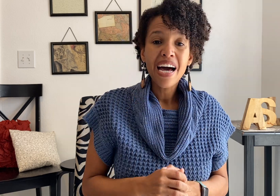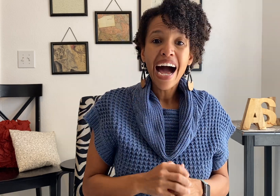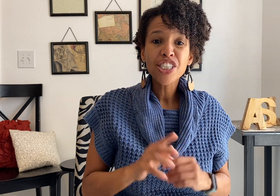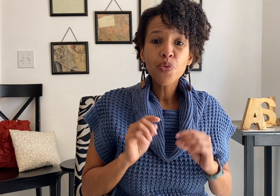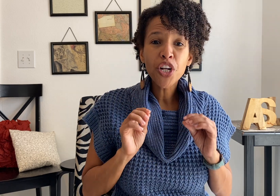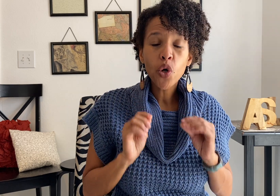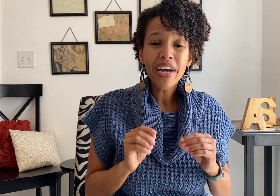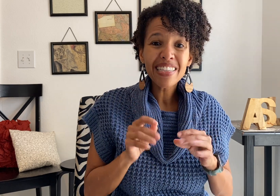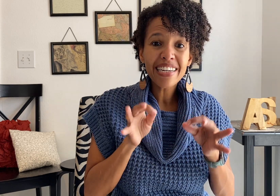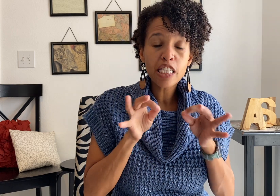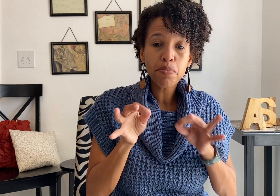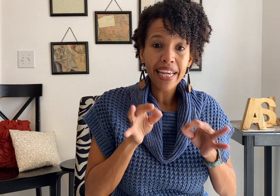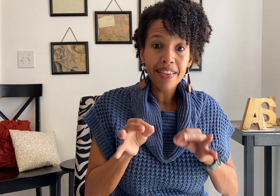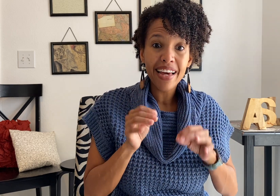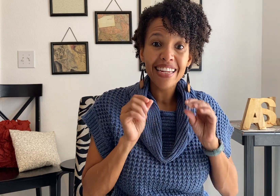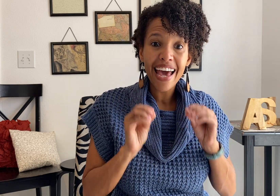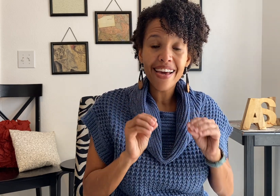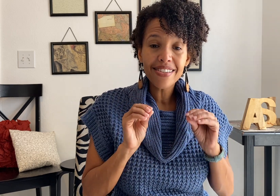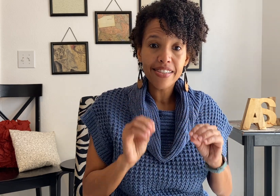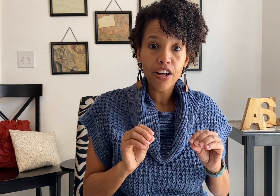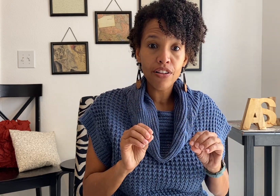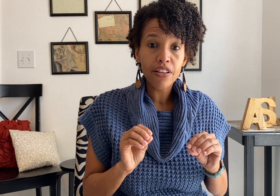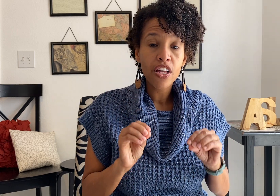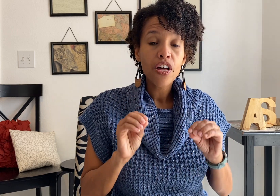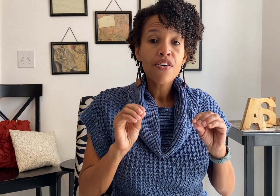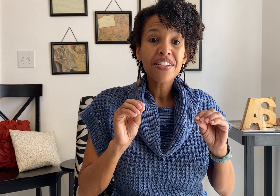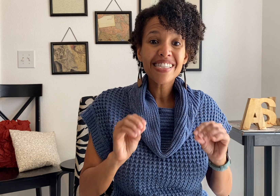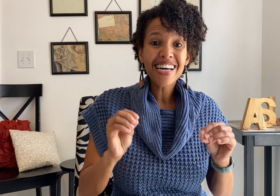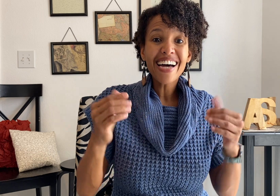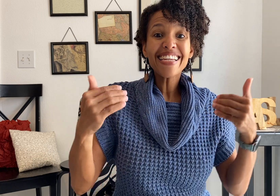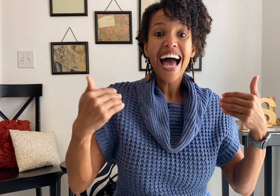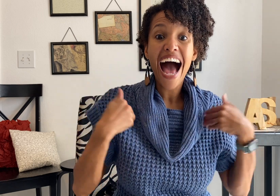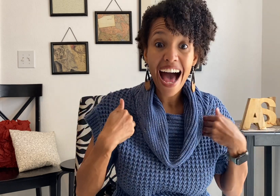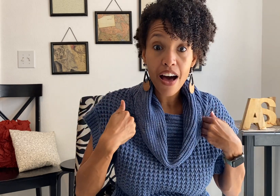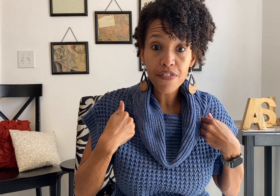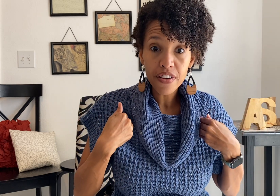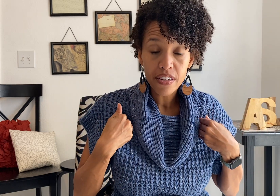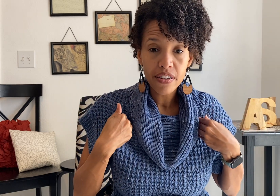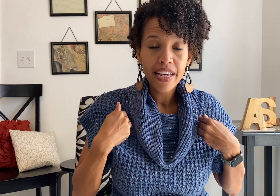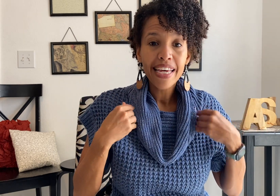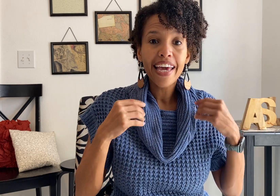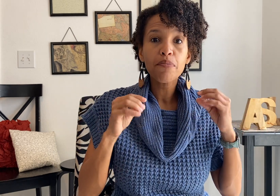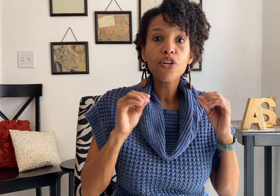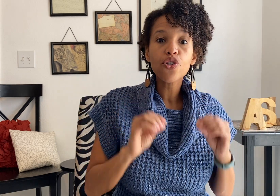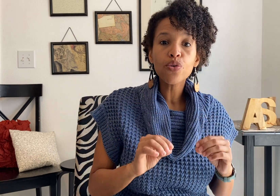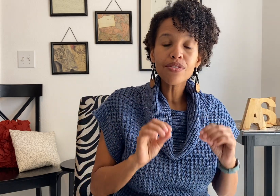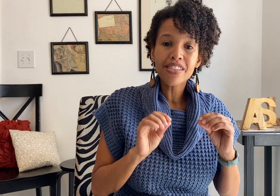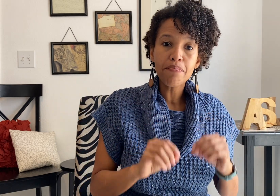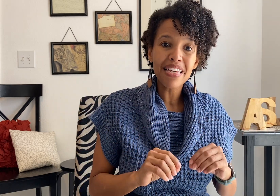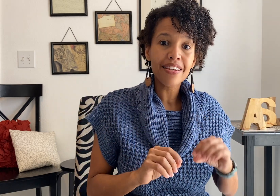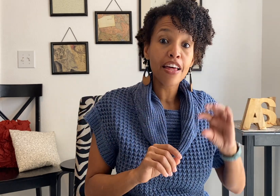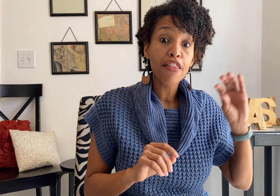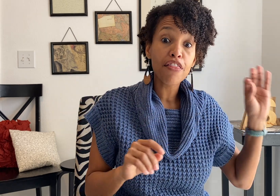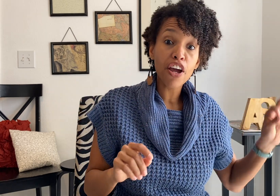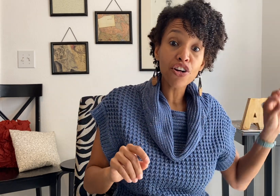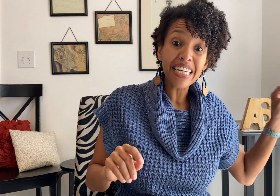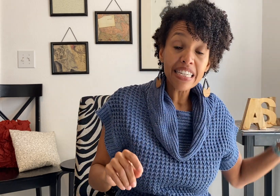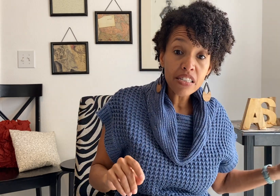I do want to quickly explain that in ASL, the sign have can be used to mean there is